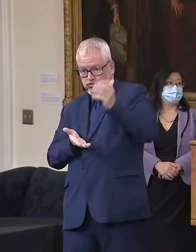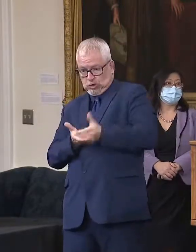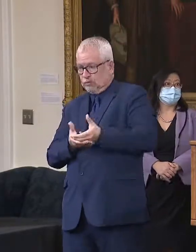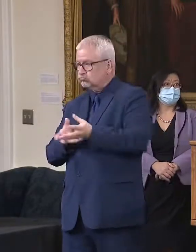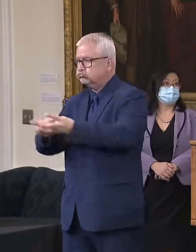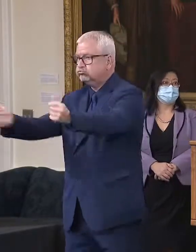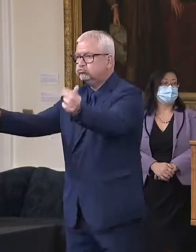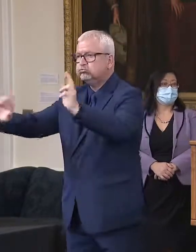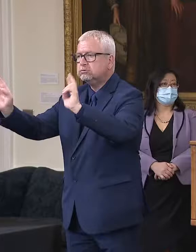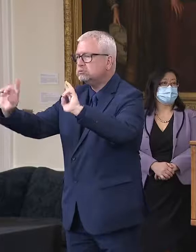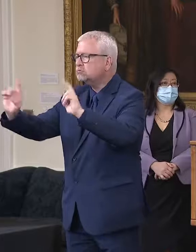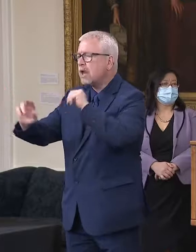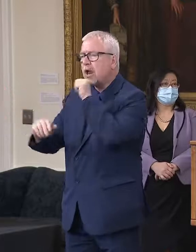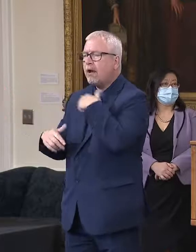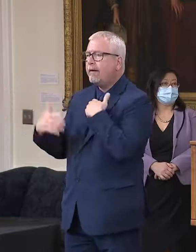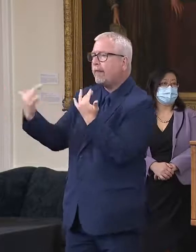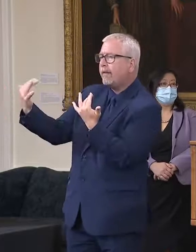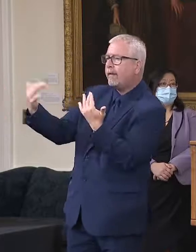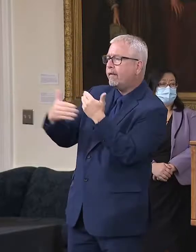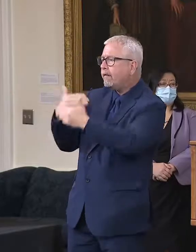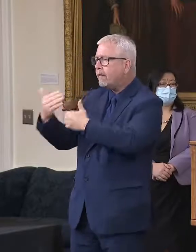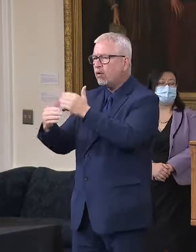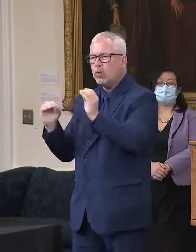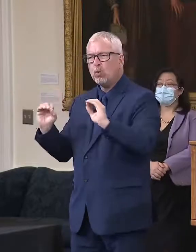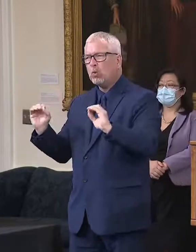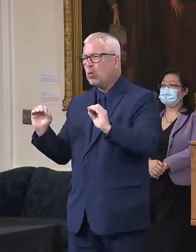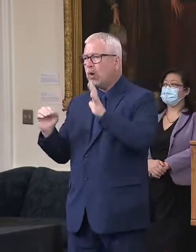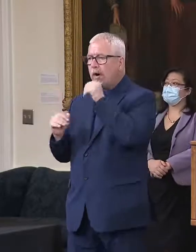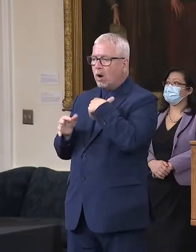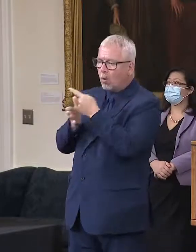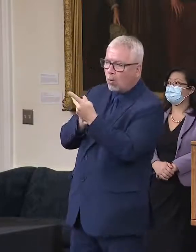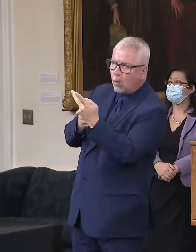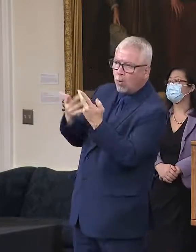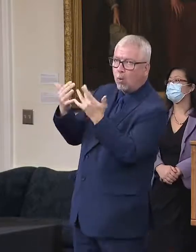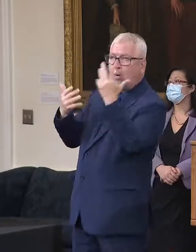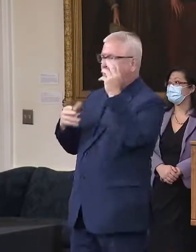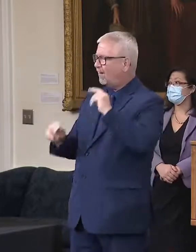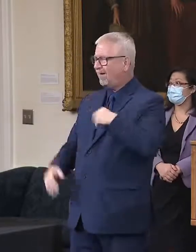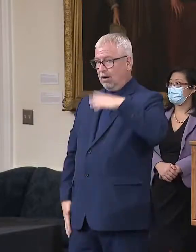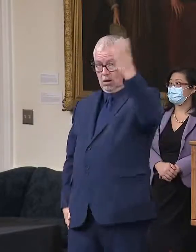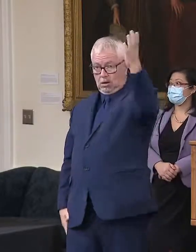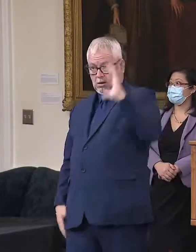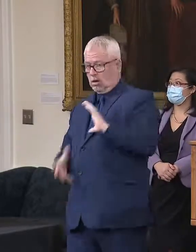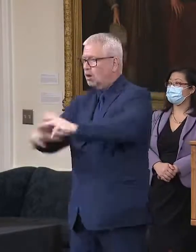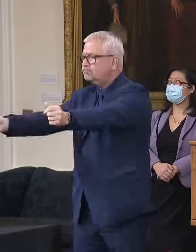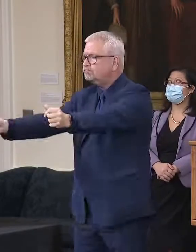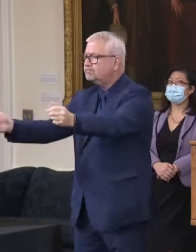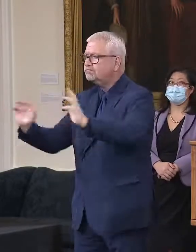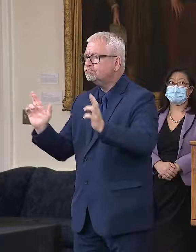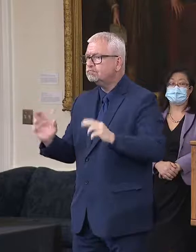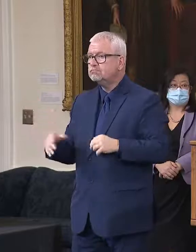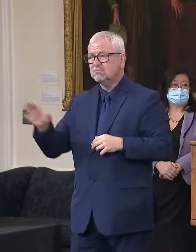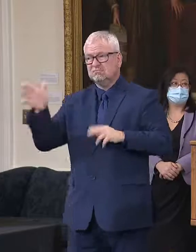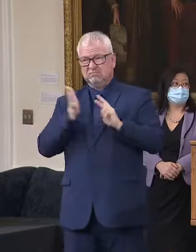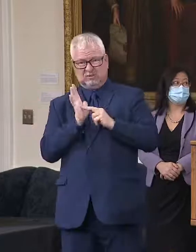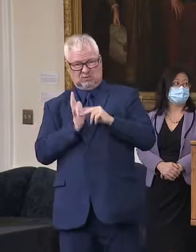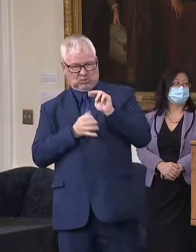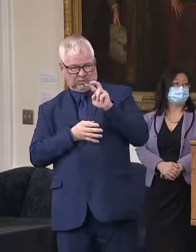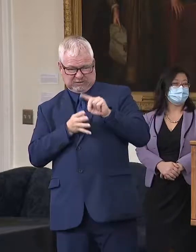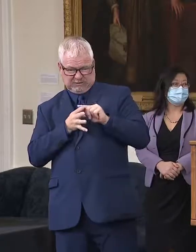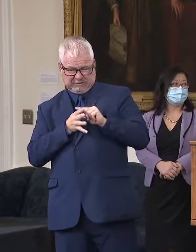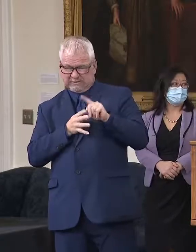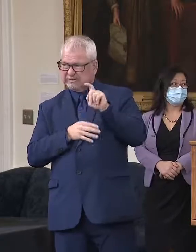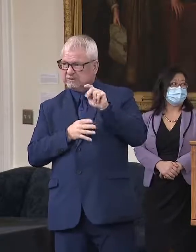been talking to all the providers to get ready to roll. So we want to start immediately. Potentially early November? Same day that